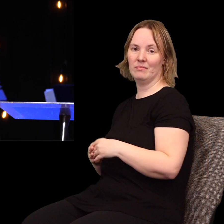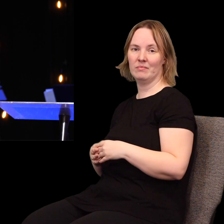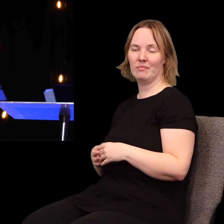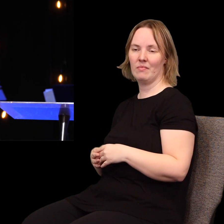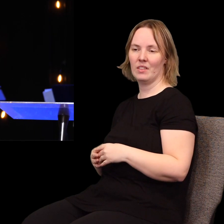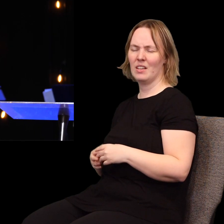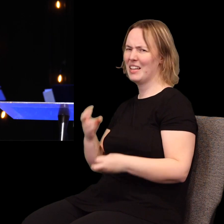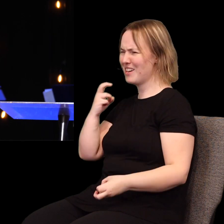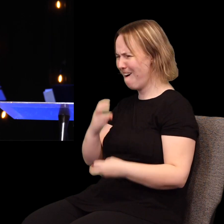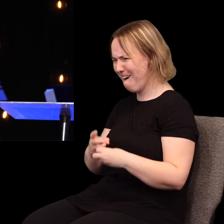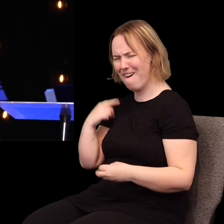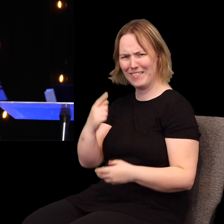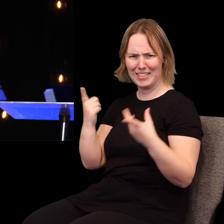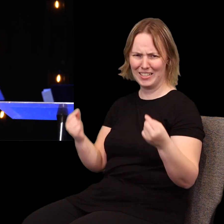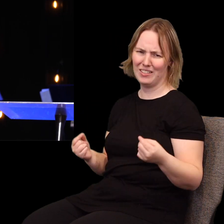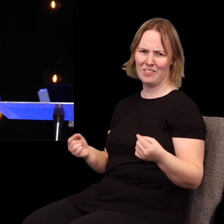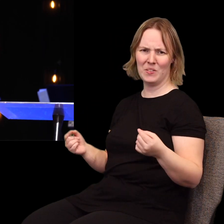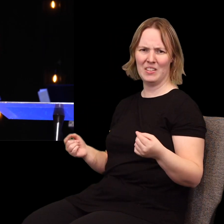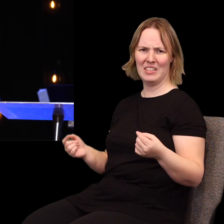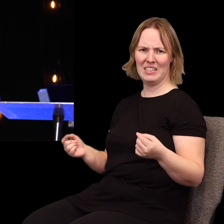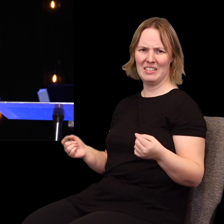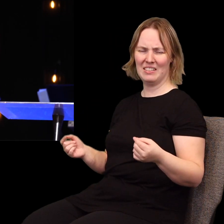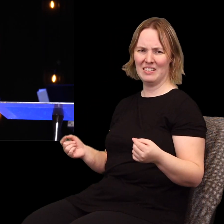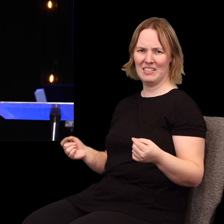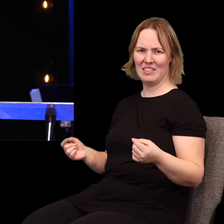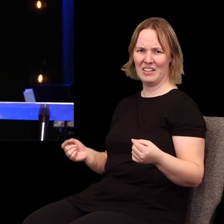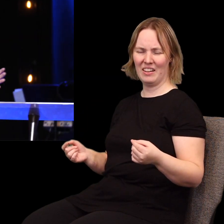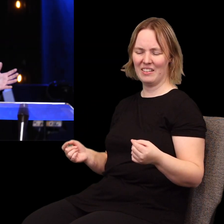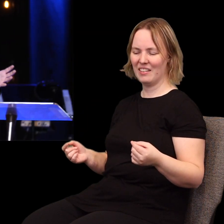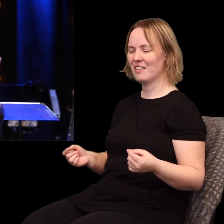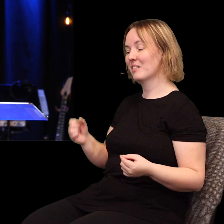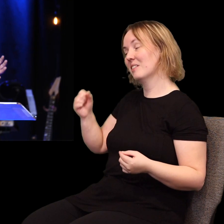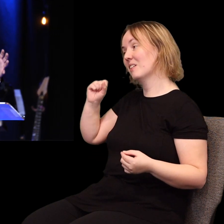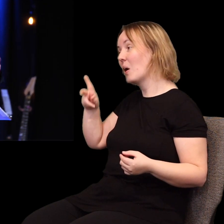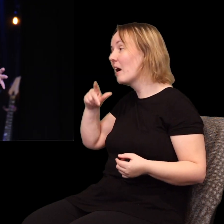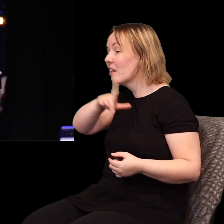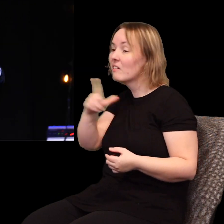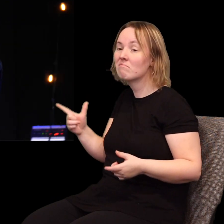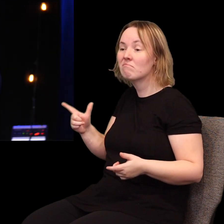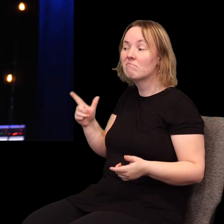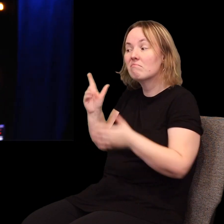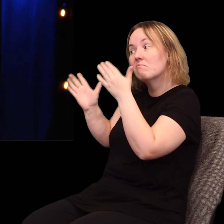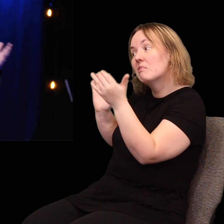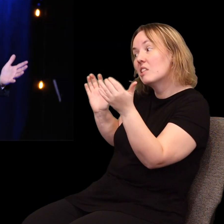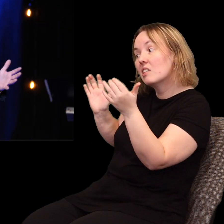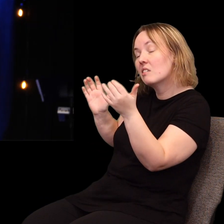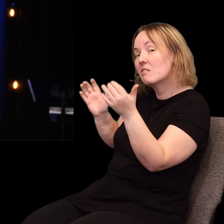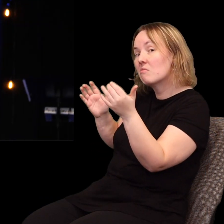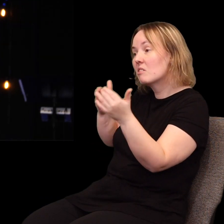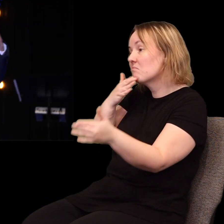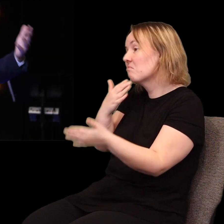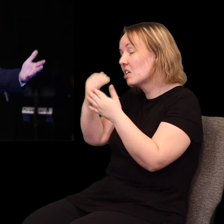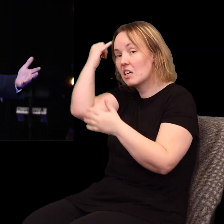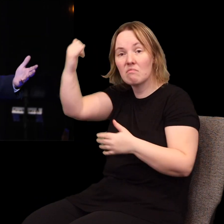moving. That is so hard for us to do, isn't it? Right? We just tend to say, okay, Lord, it seems common sense.